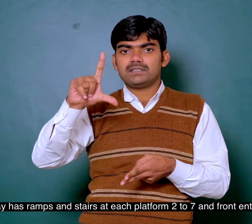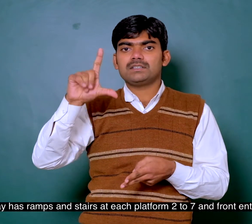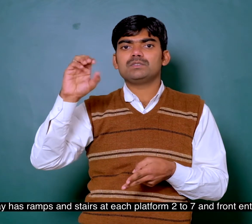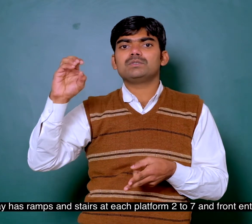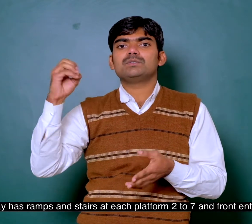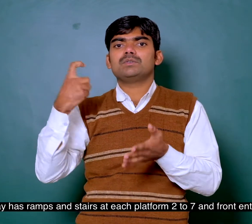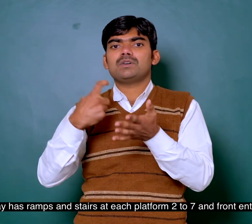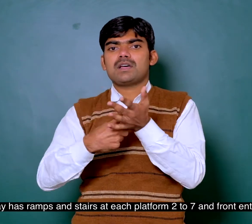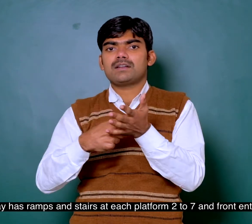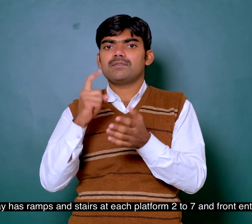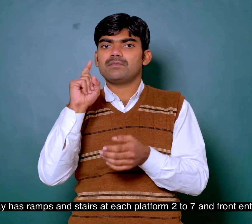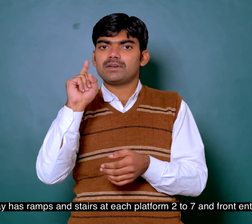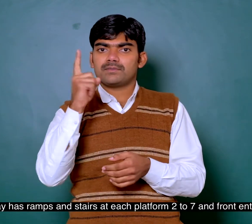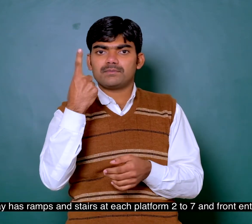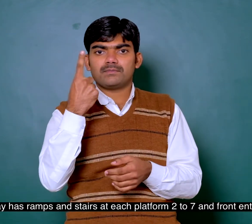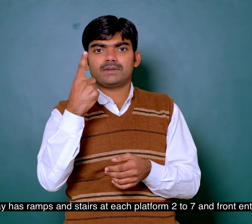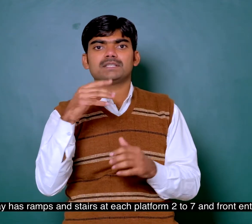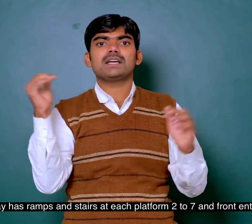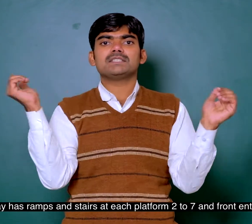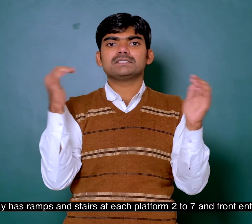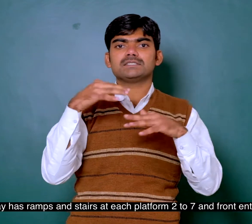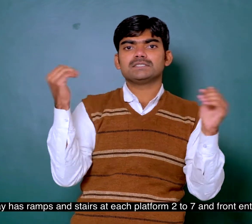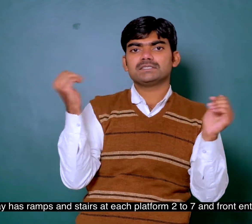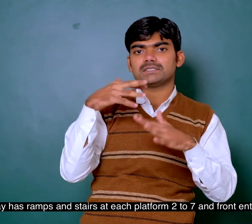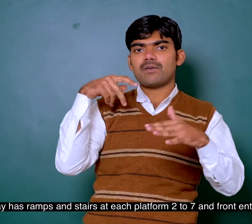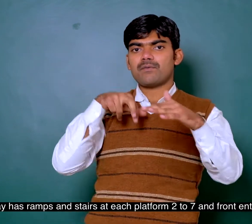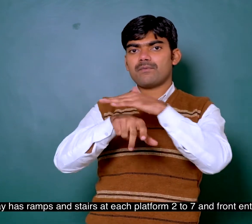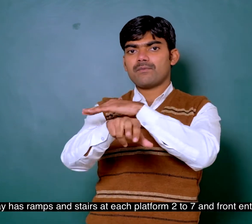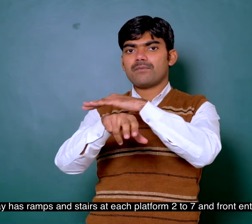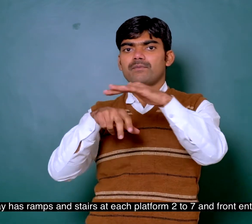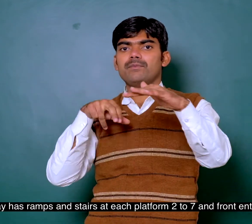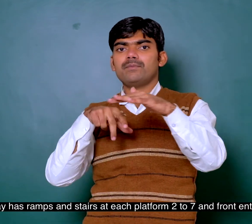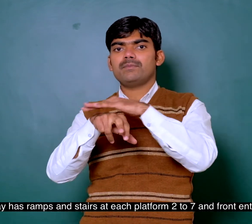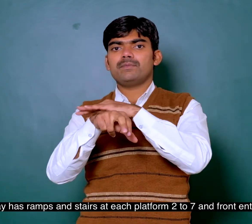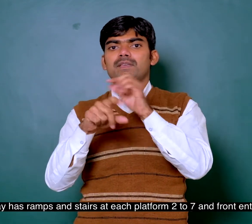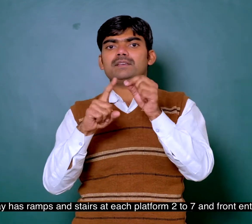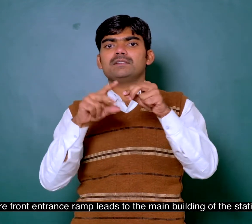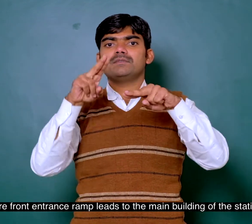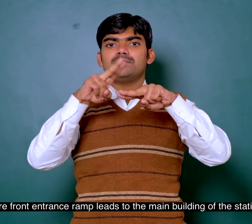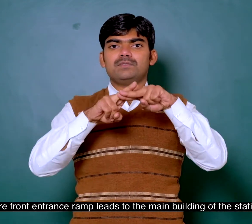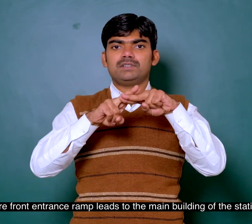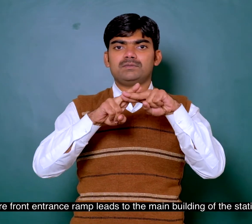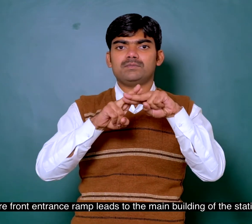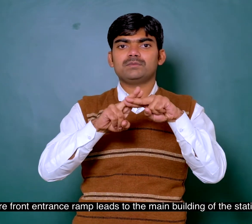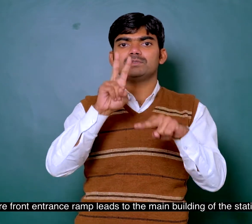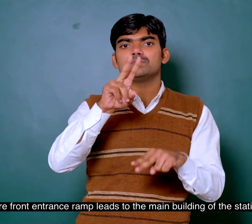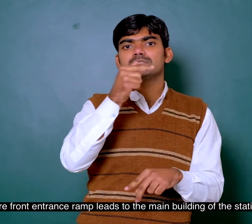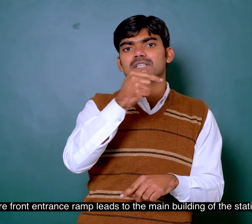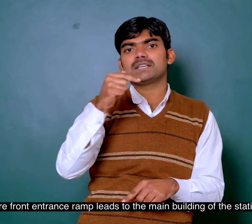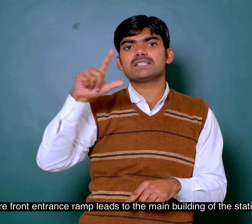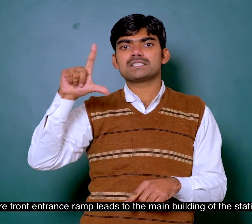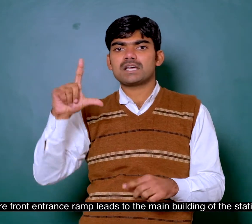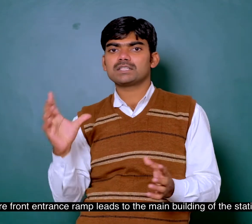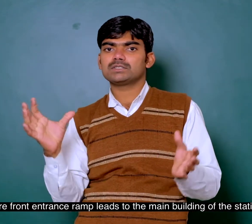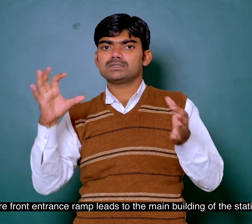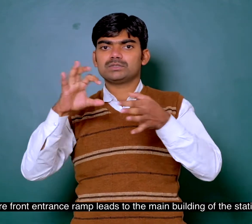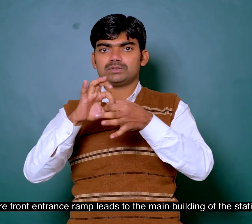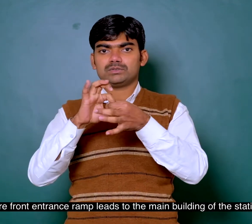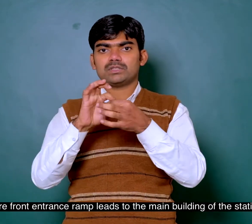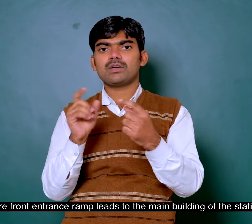at each platform 2 to 7 and front entrance where front entrance ramp leads to the main